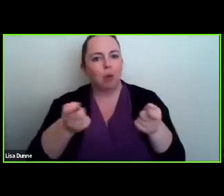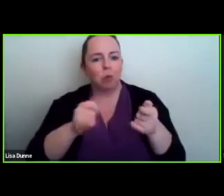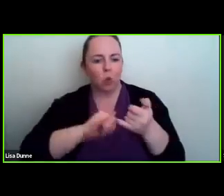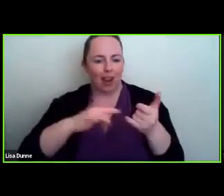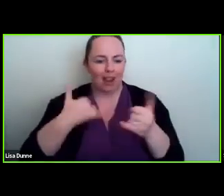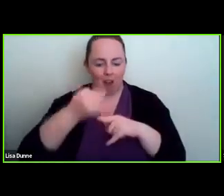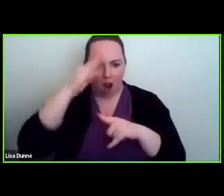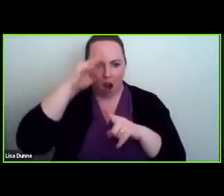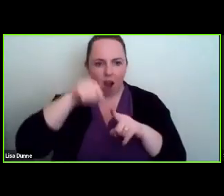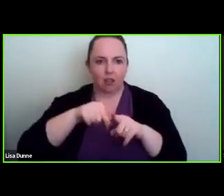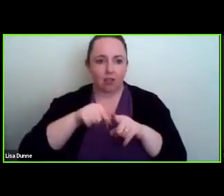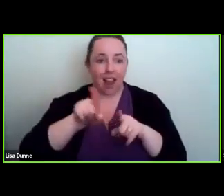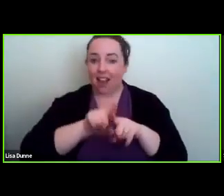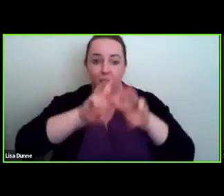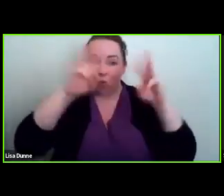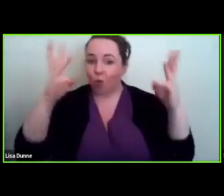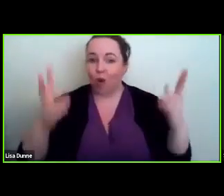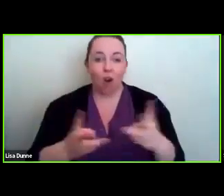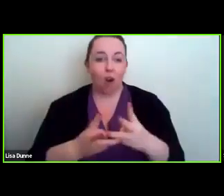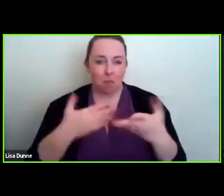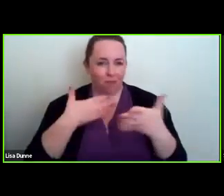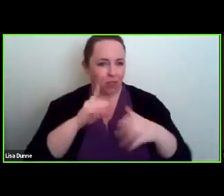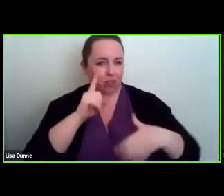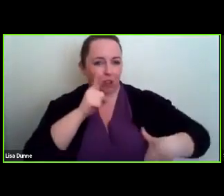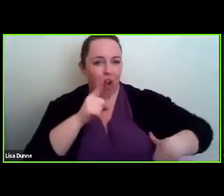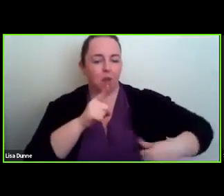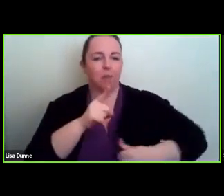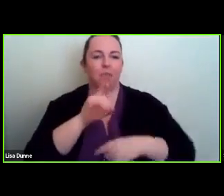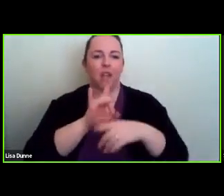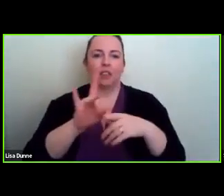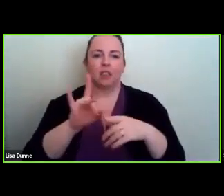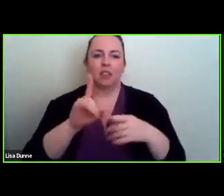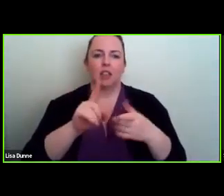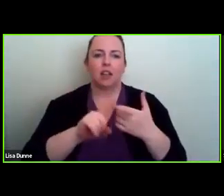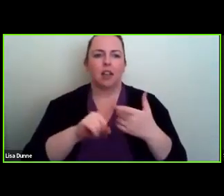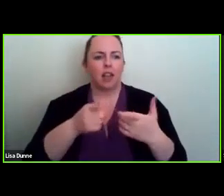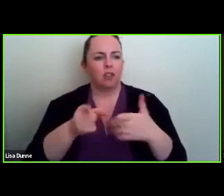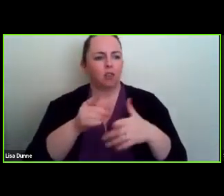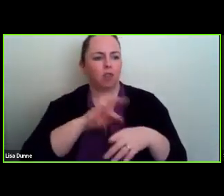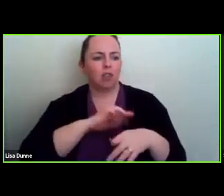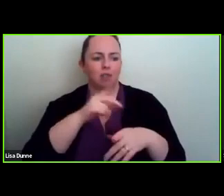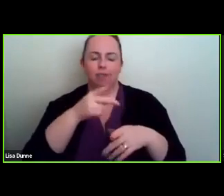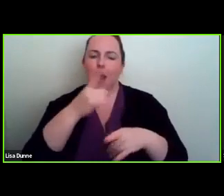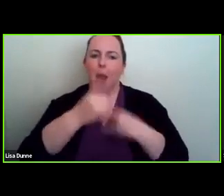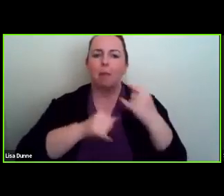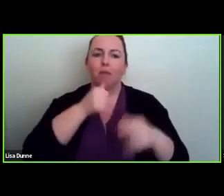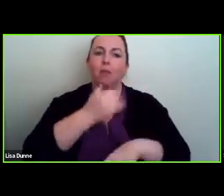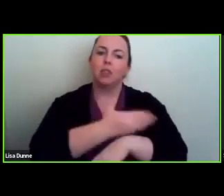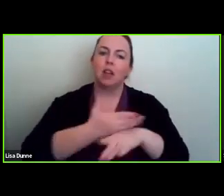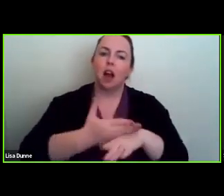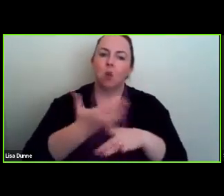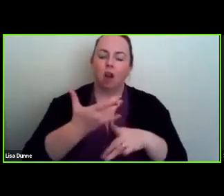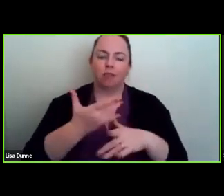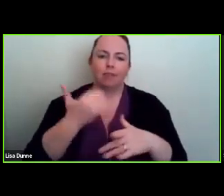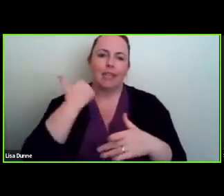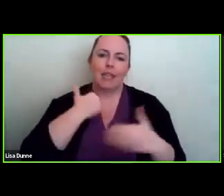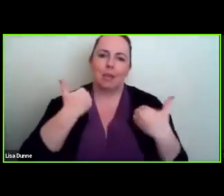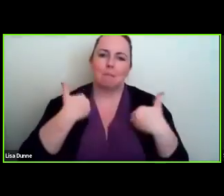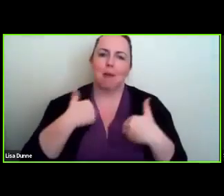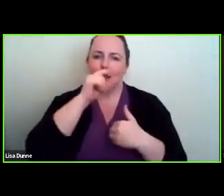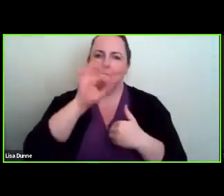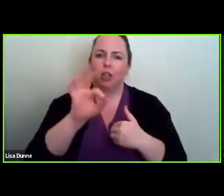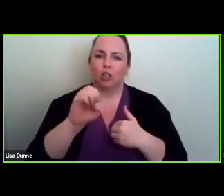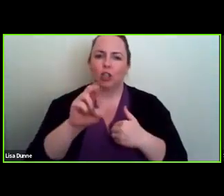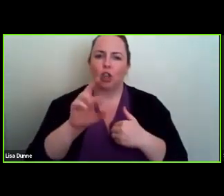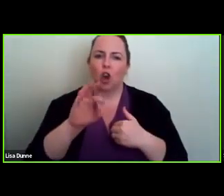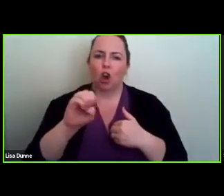even all over the world. We've seen this. And this actually came as a result of the killing of George Floyd, which has reminded us that we